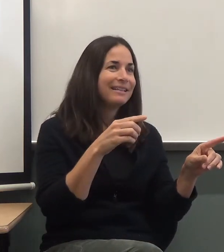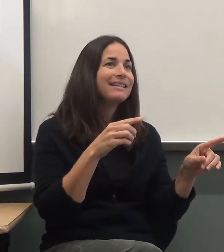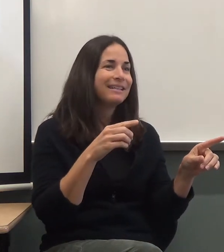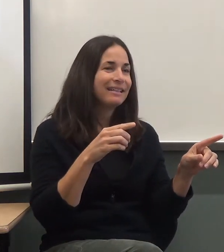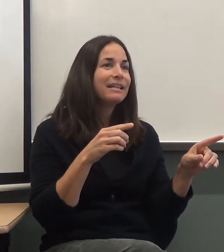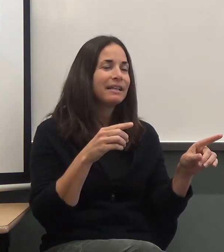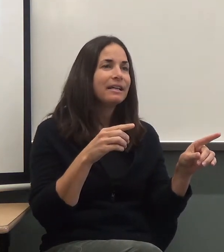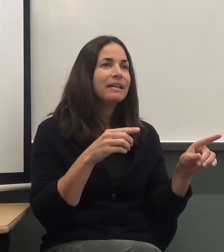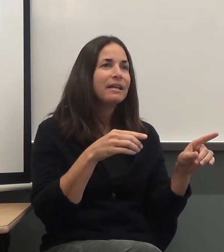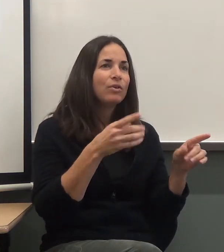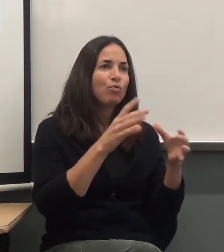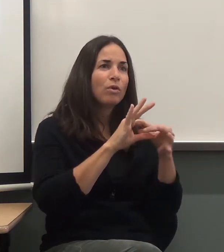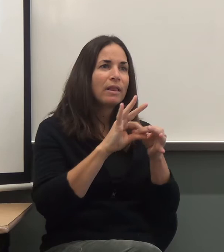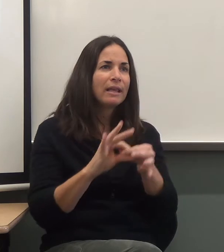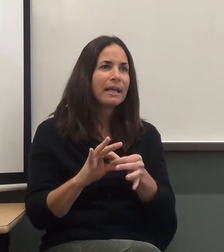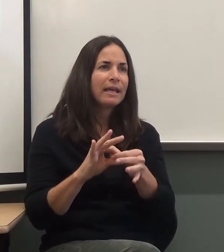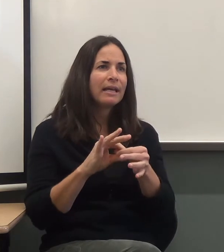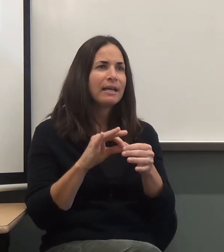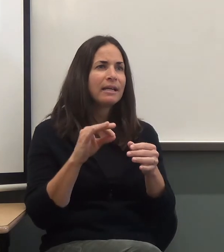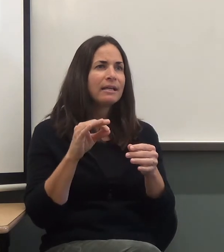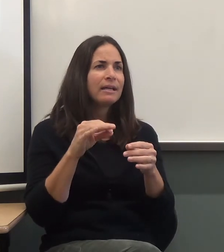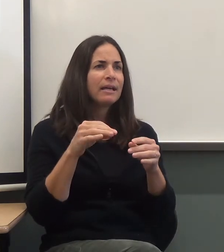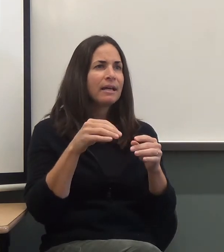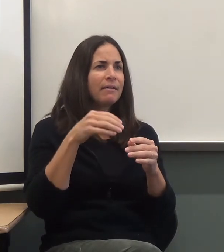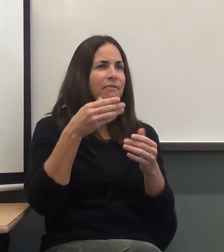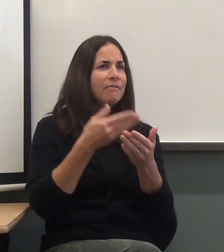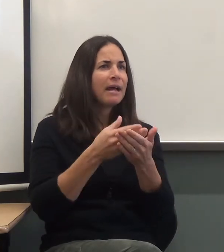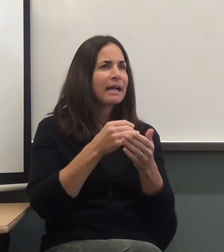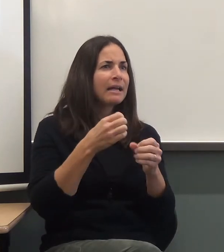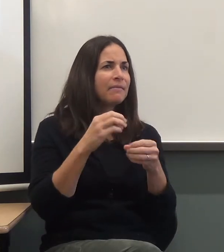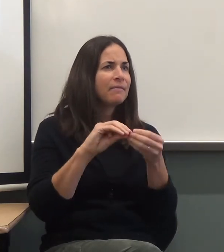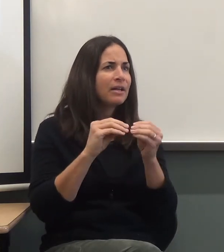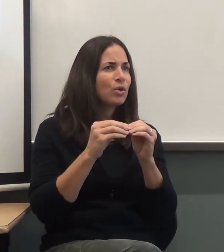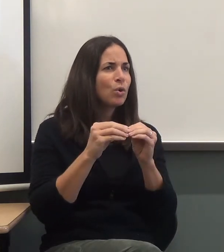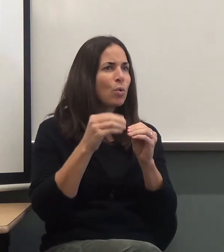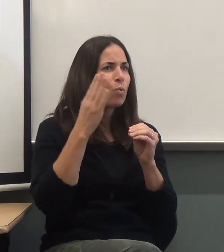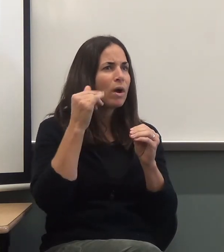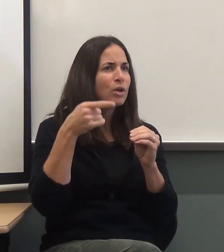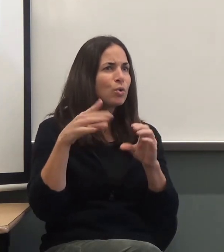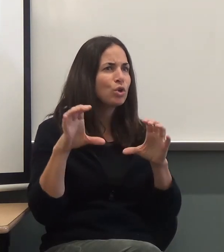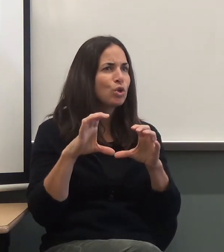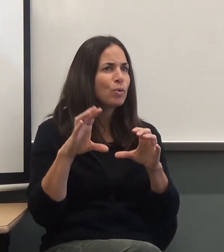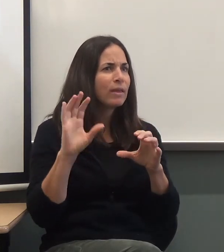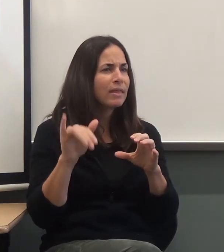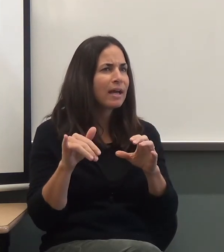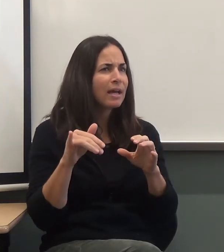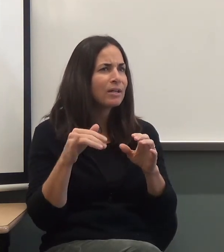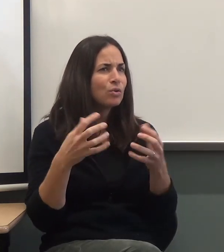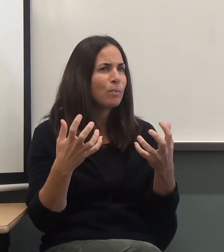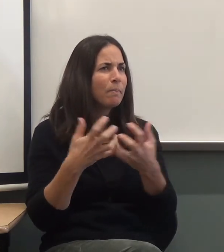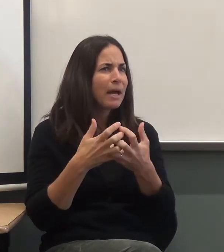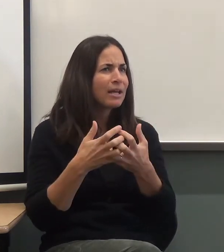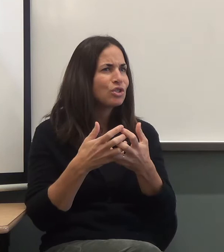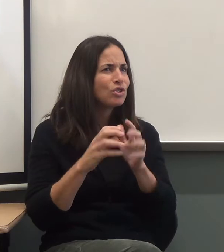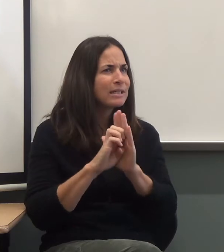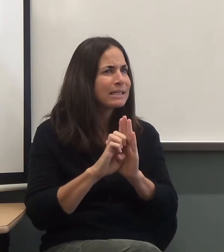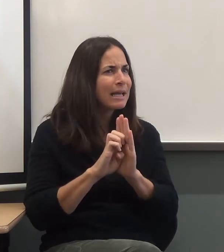your specific. You're giving it facts and figures why you're doing that to match up with the example. Kinda, you're close. Kinda